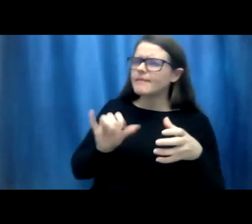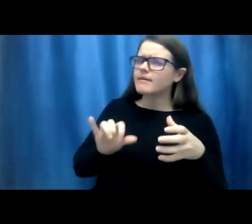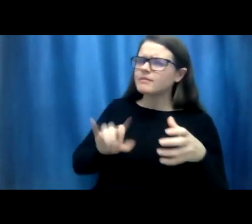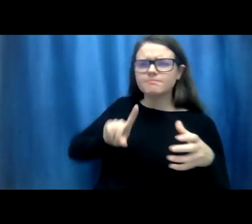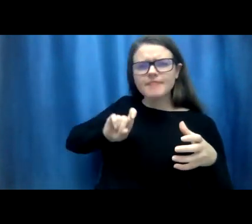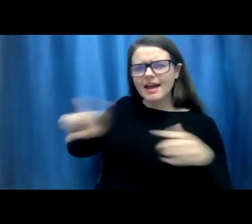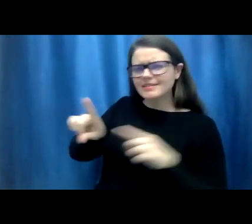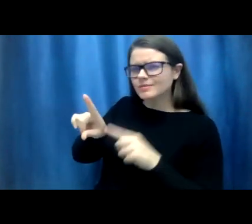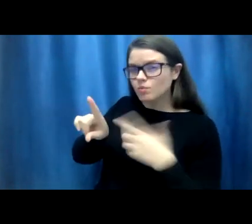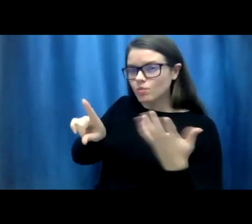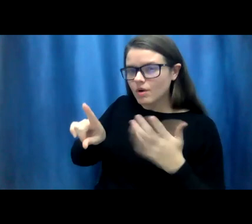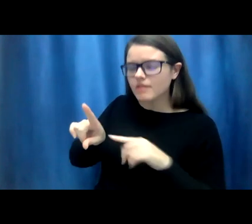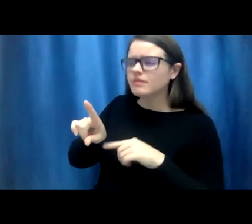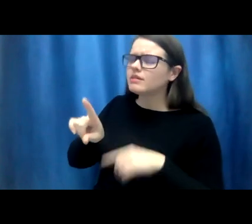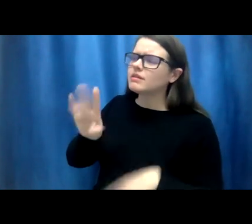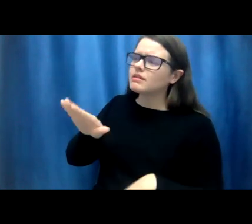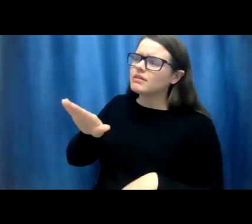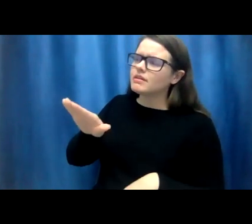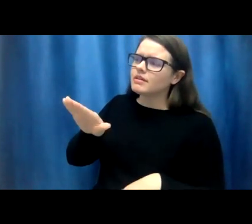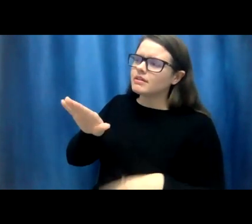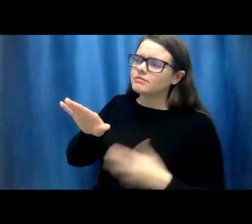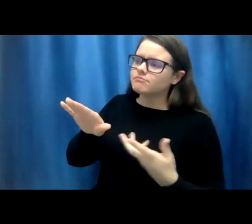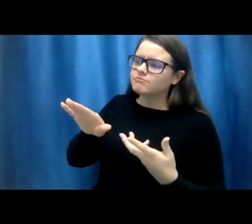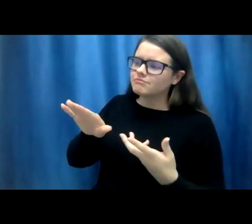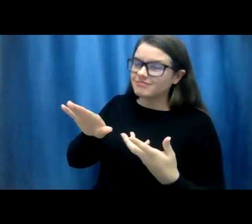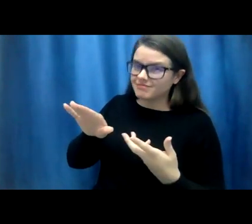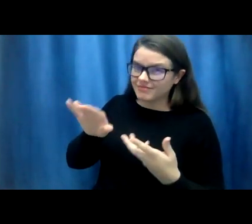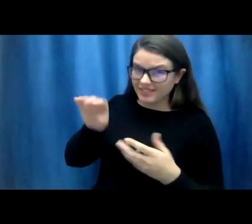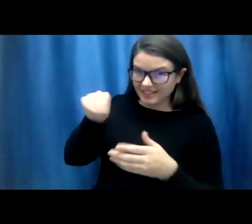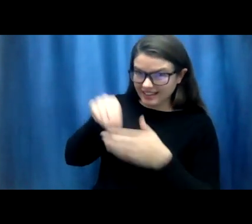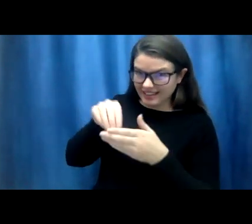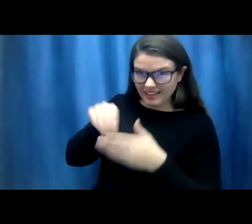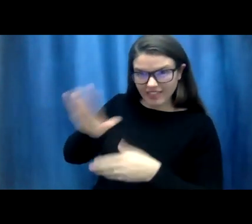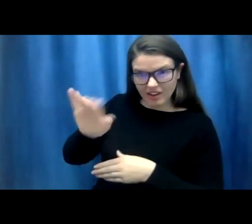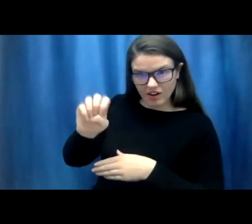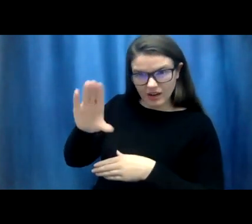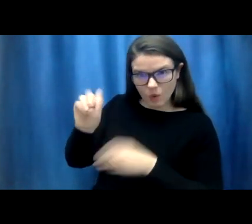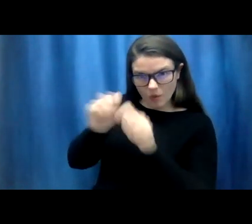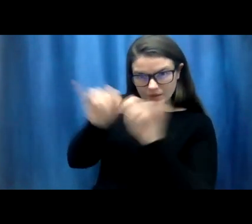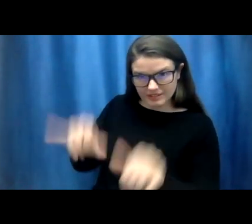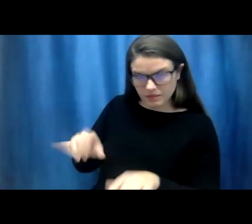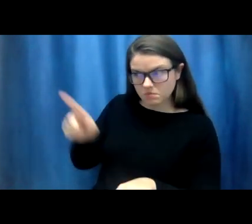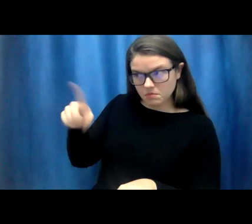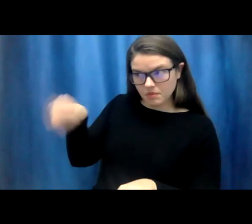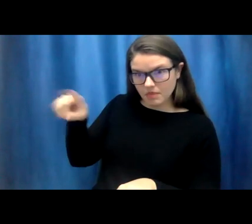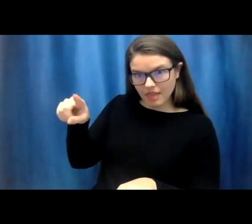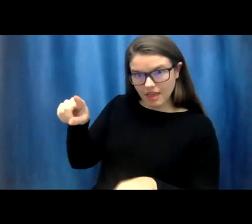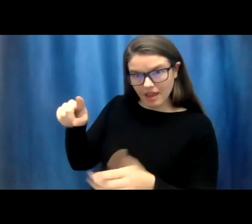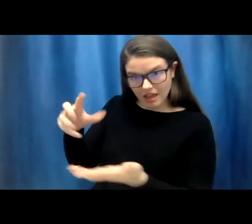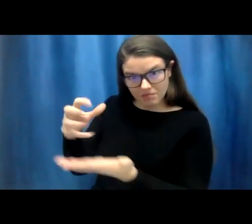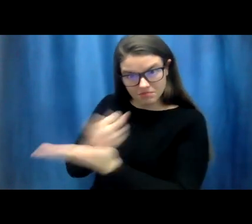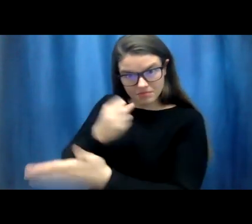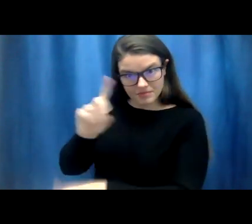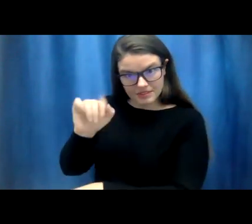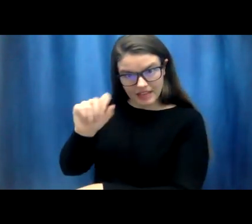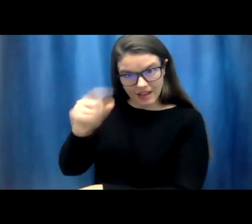about whether this office and their ecosystem, whether they leverage data on deaf and hard of